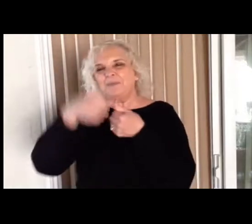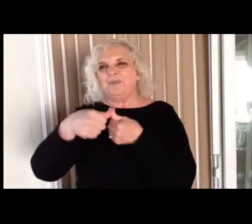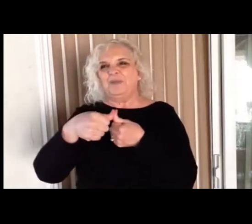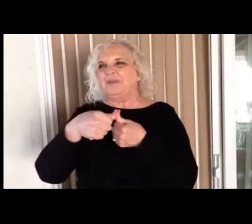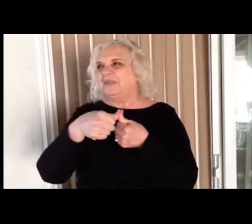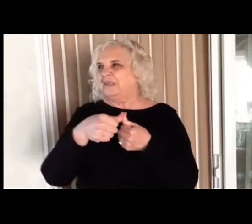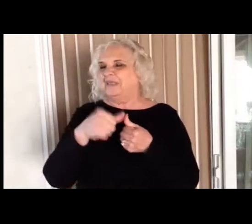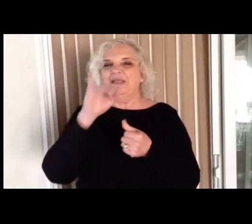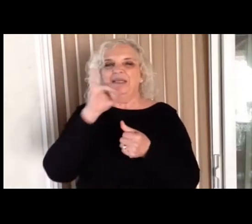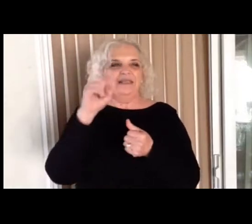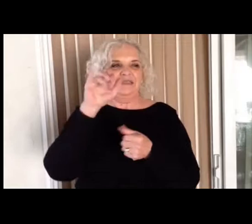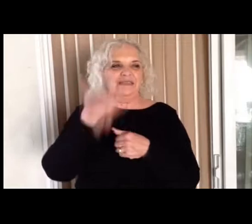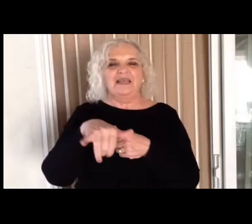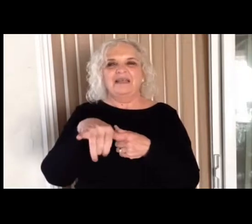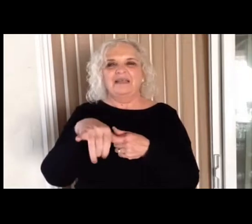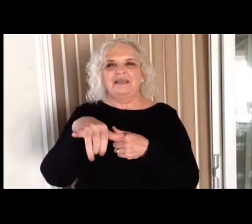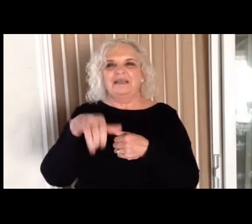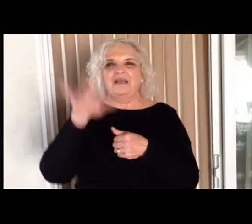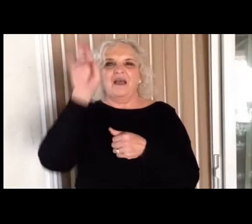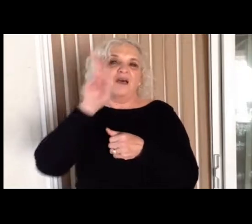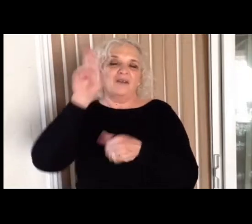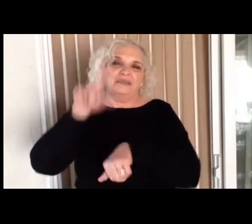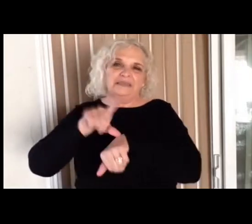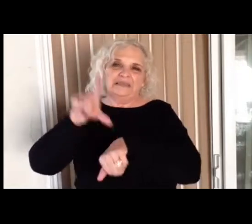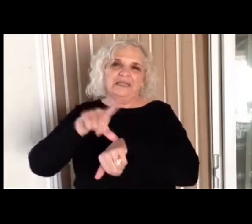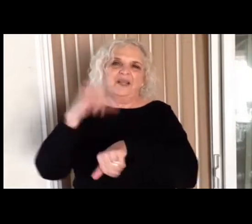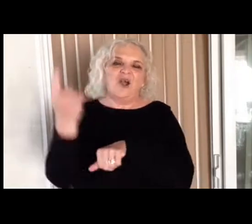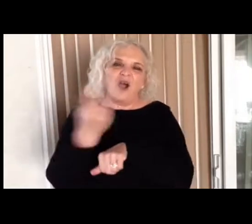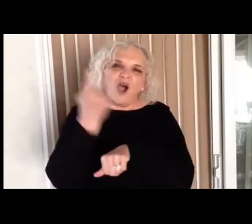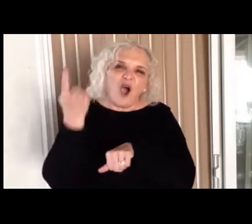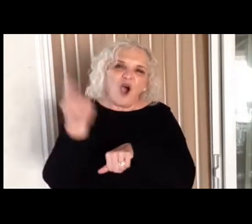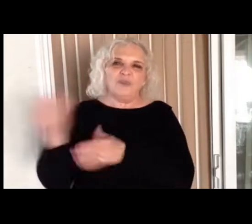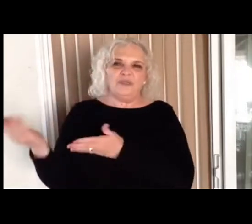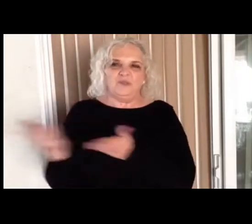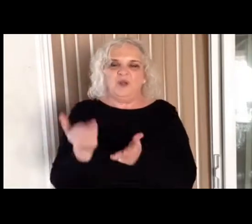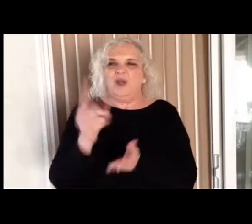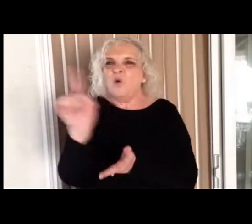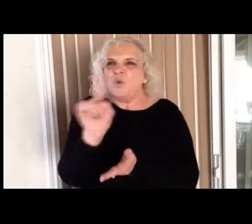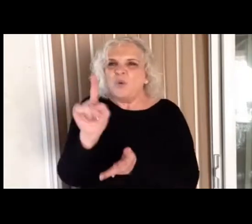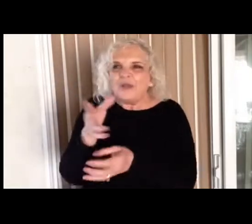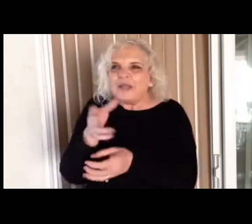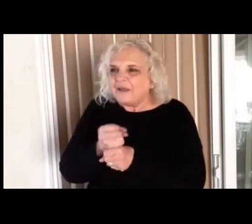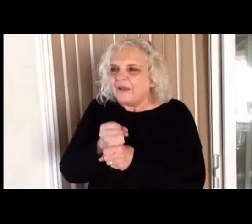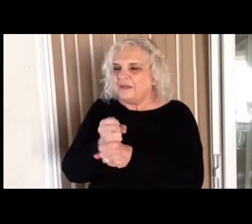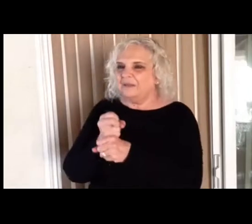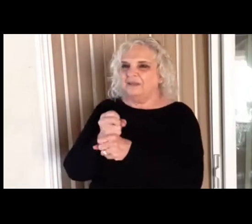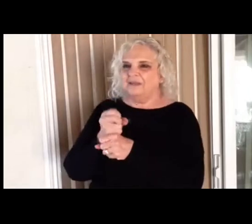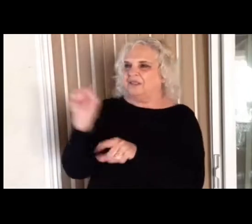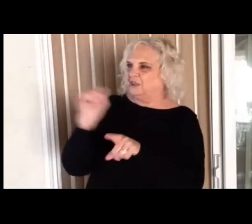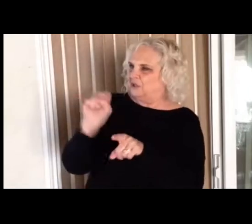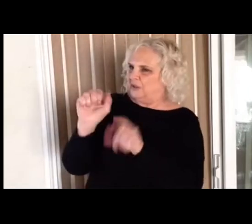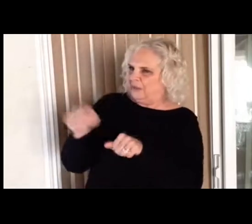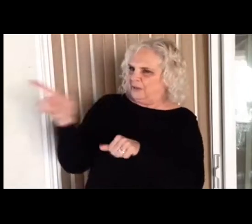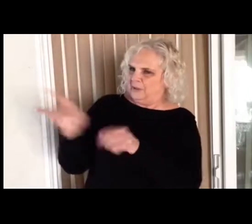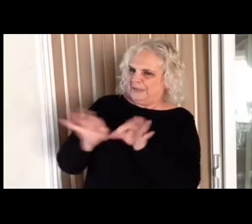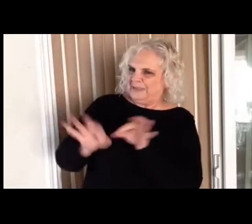the fact that Uncle Danny always brought, I don't know where he got these, and Sharon, if you can explain where he got